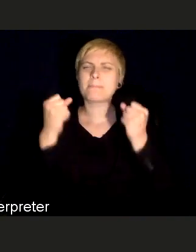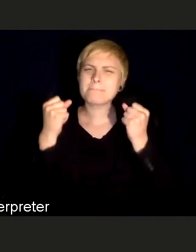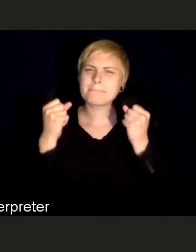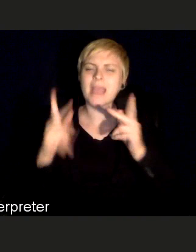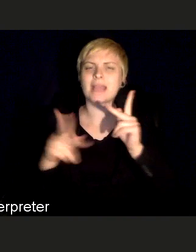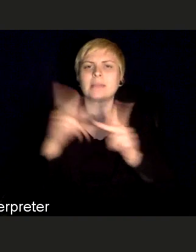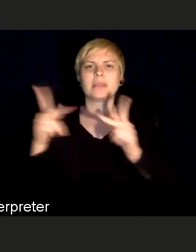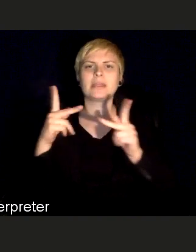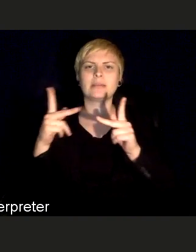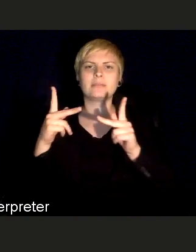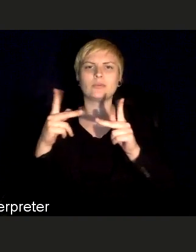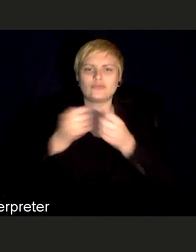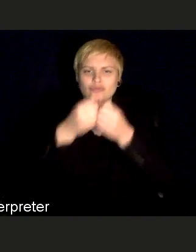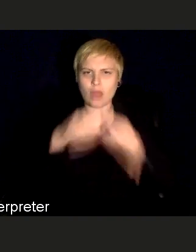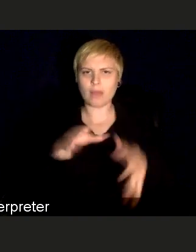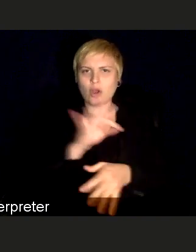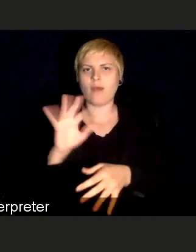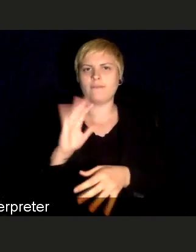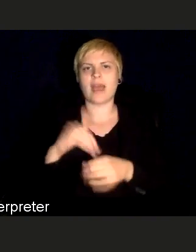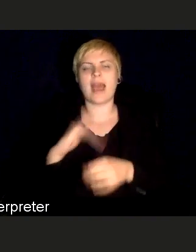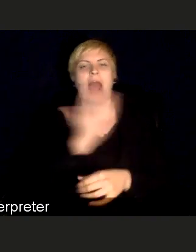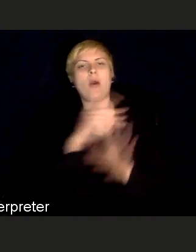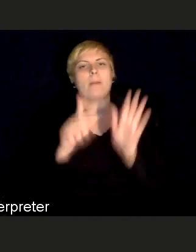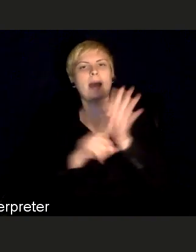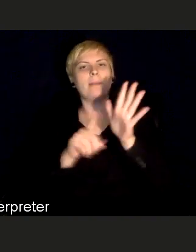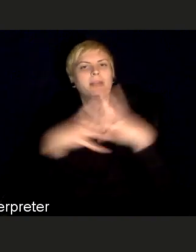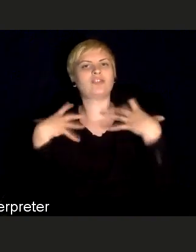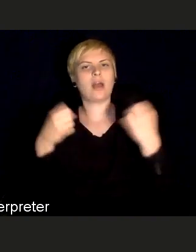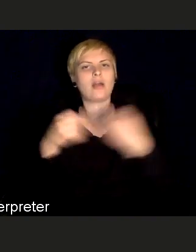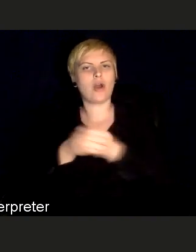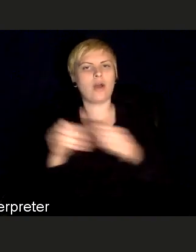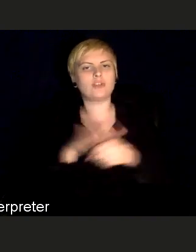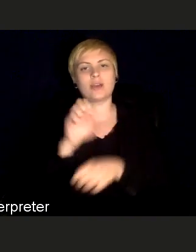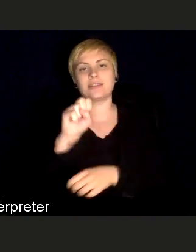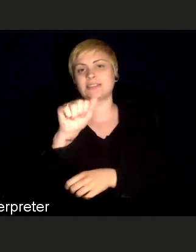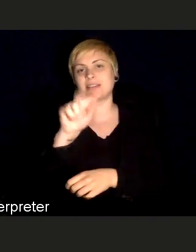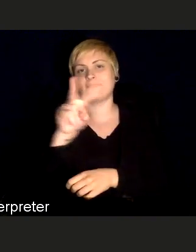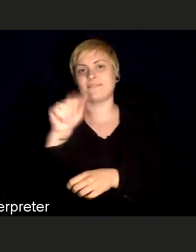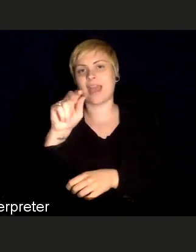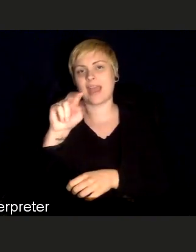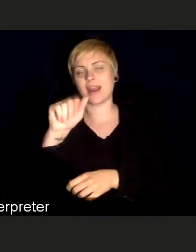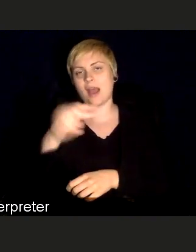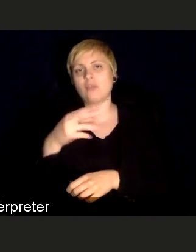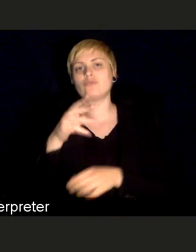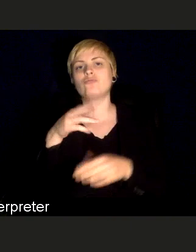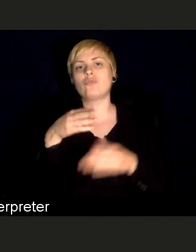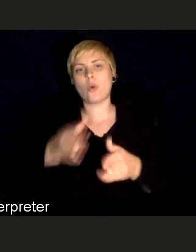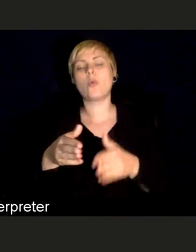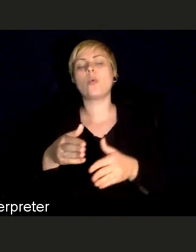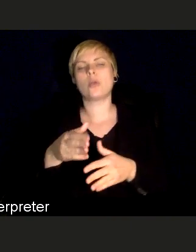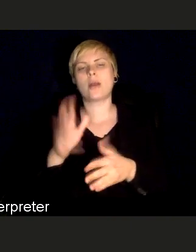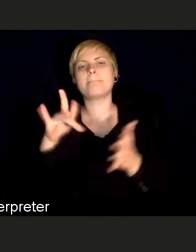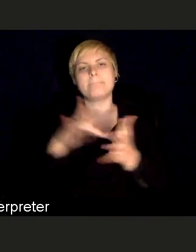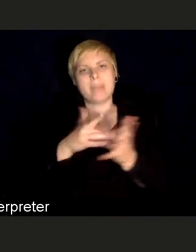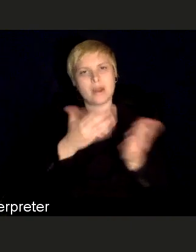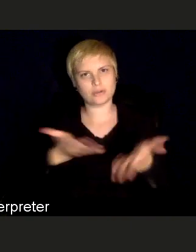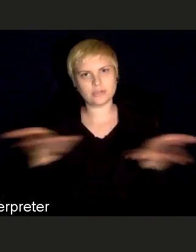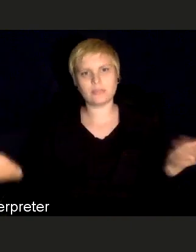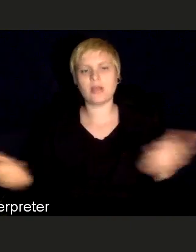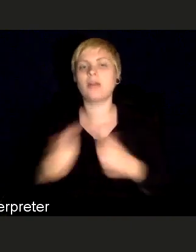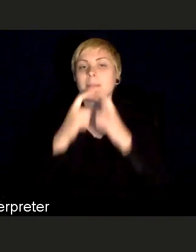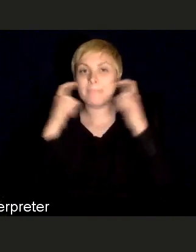off at our population health office right on Savannah Road medical supplies, masks,